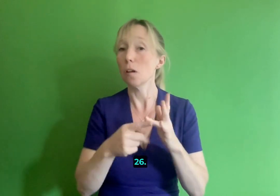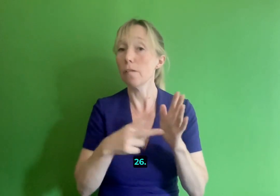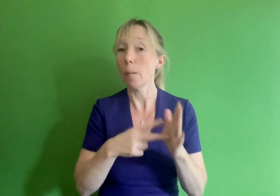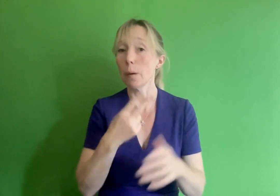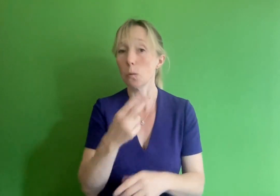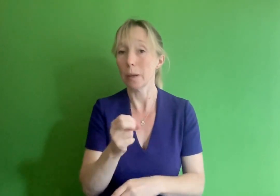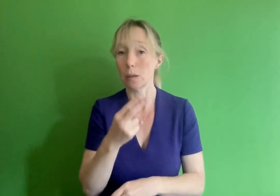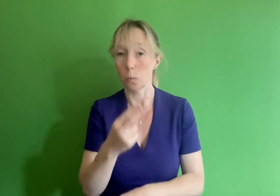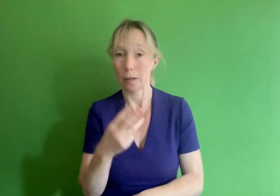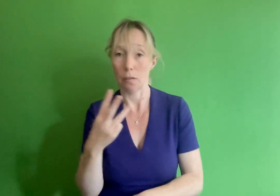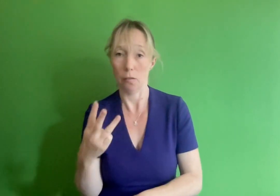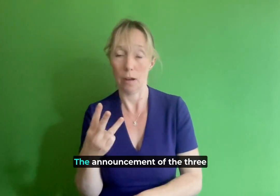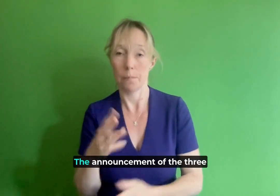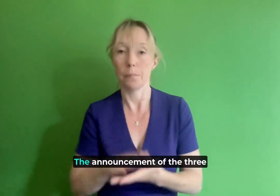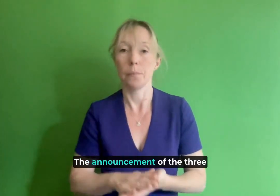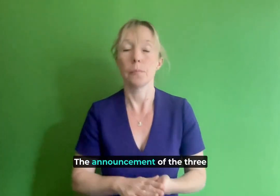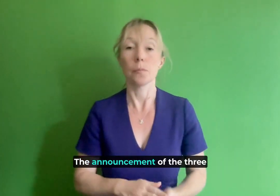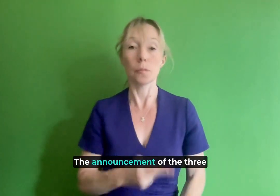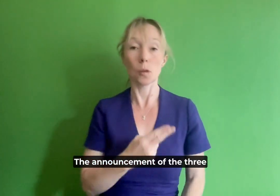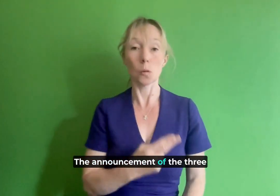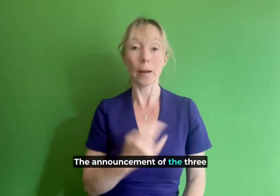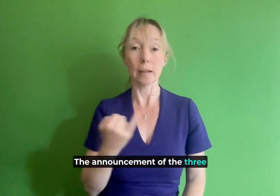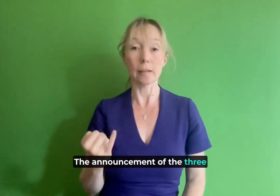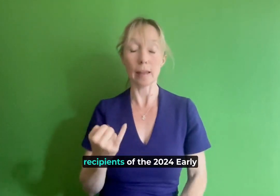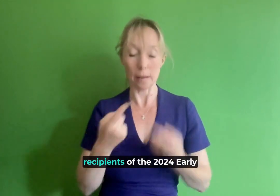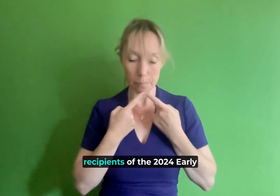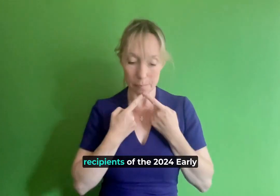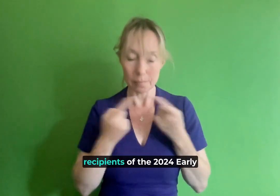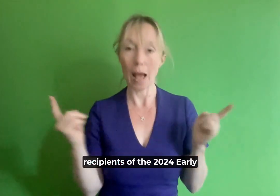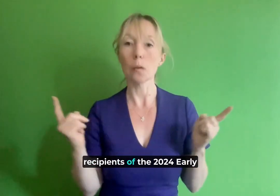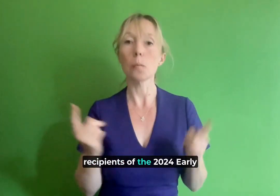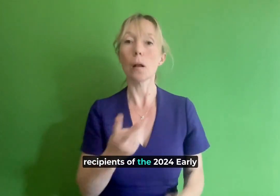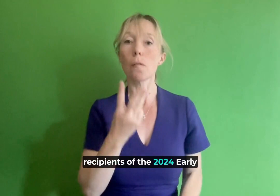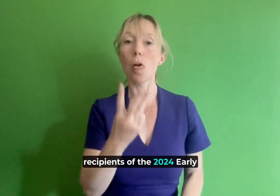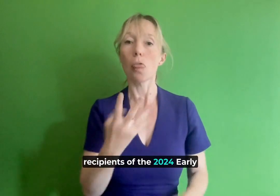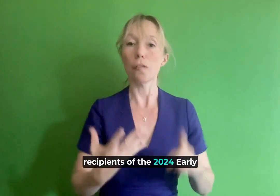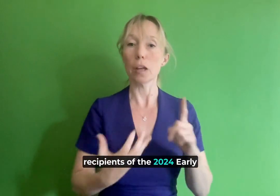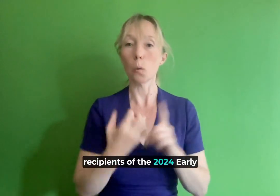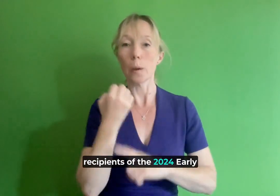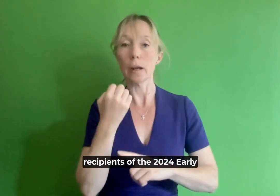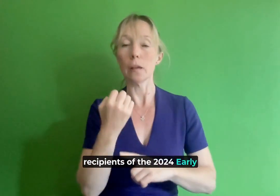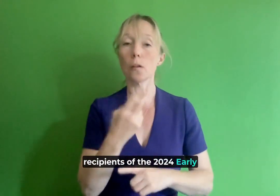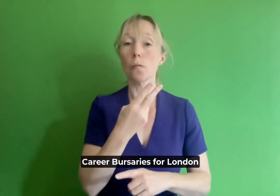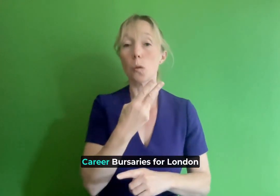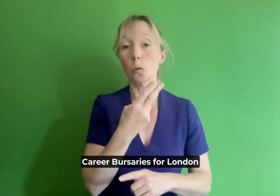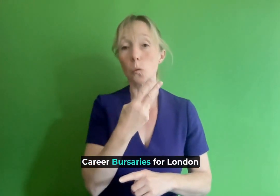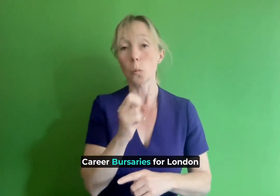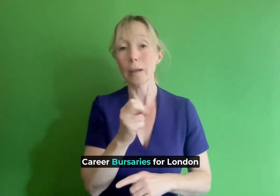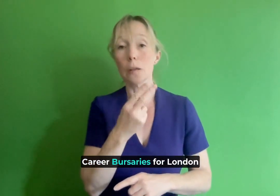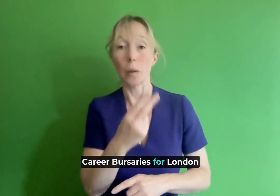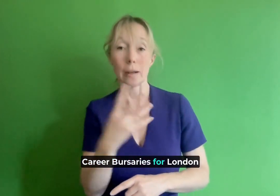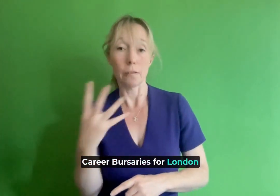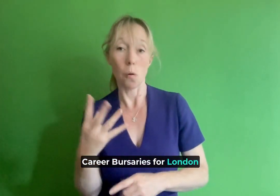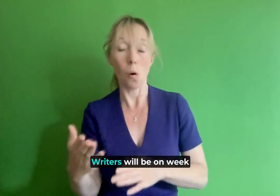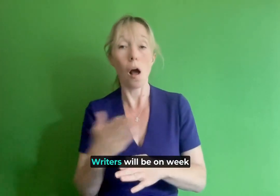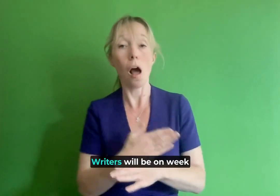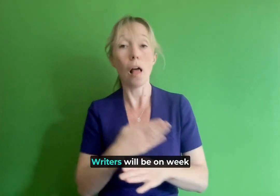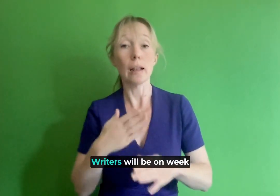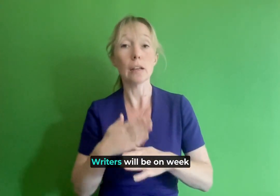26. The announcement of the 3 recipients of the 2024 Early Career Bursaries for London Writers